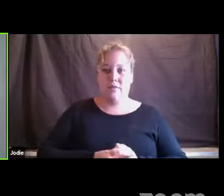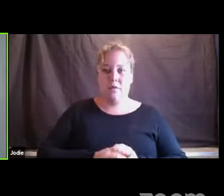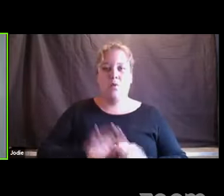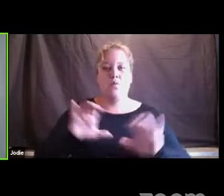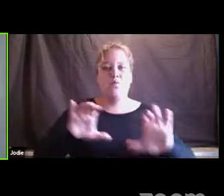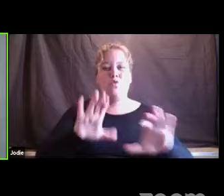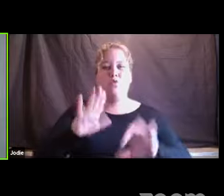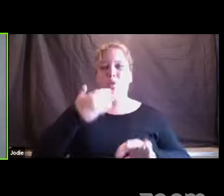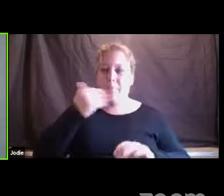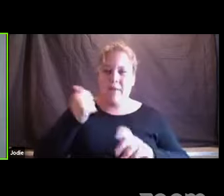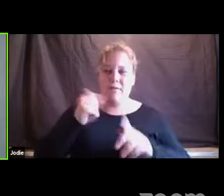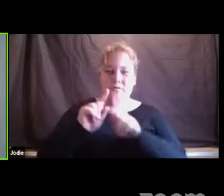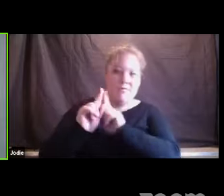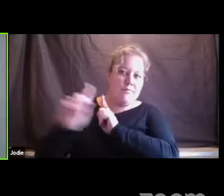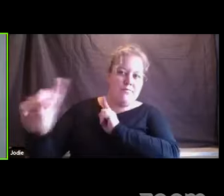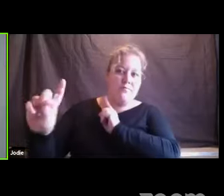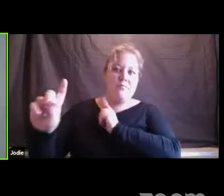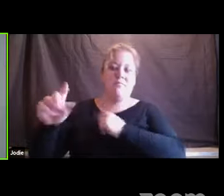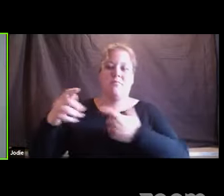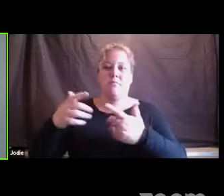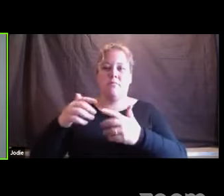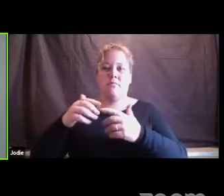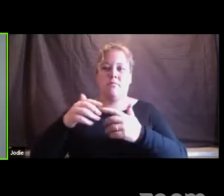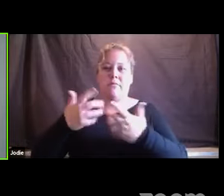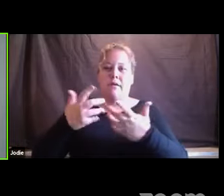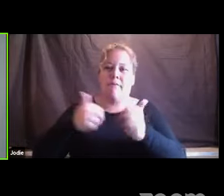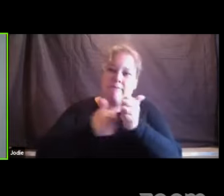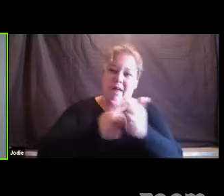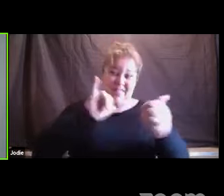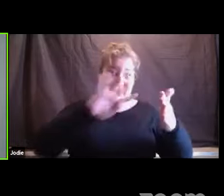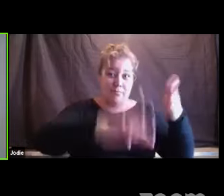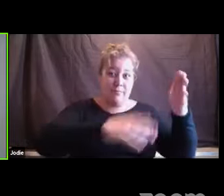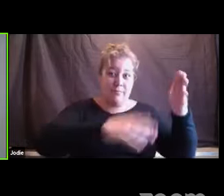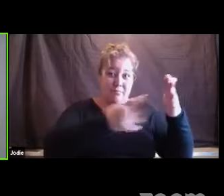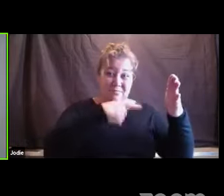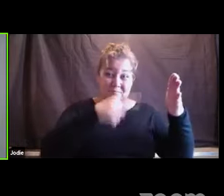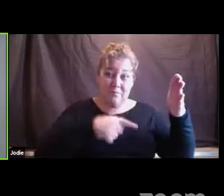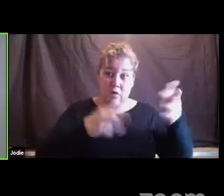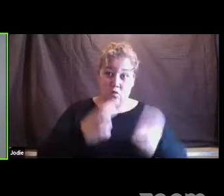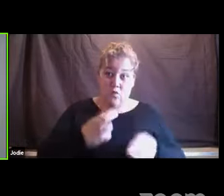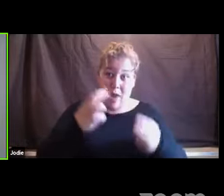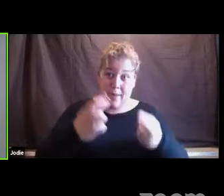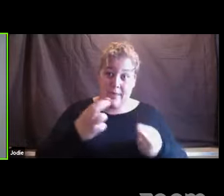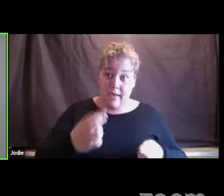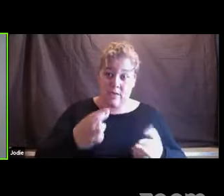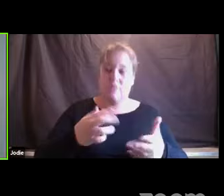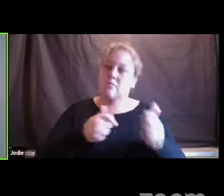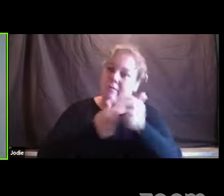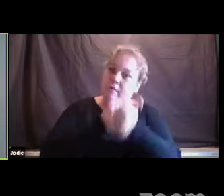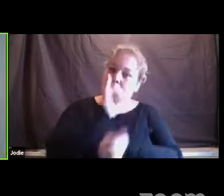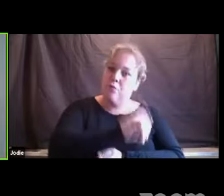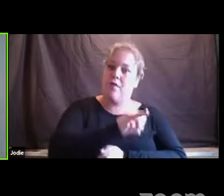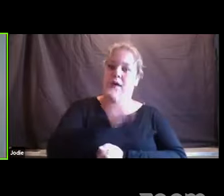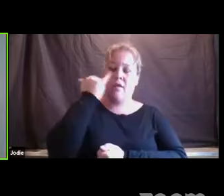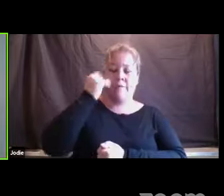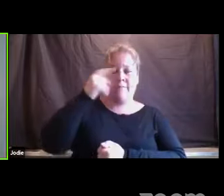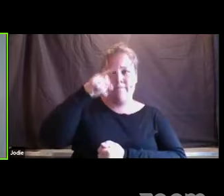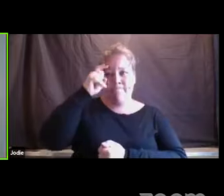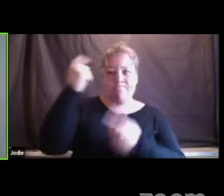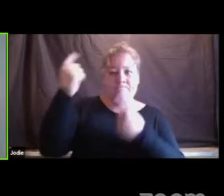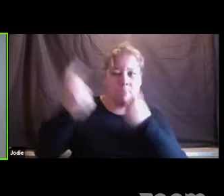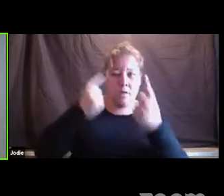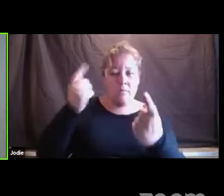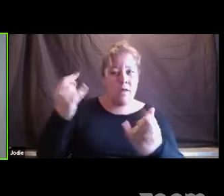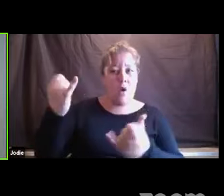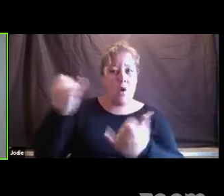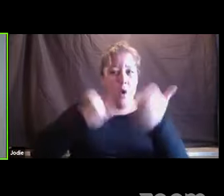physical distancing, follow the recommendations on the grid, call us if you have questions about it. We talk to people every